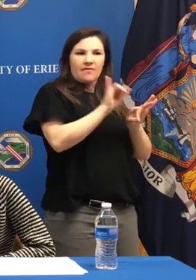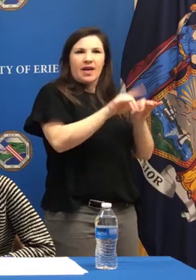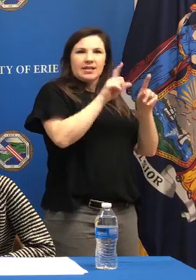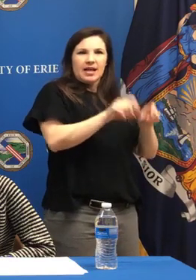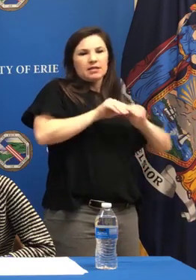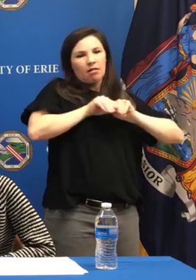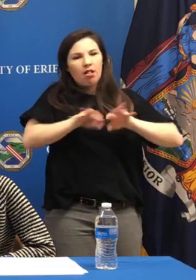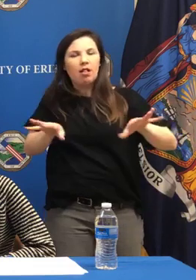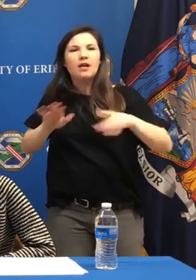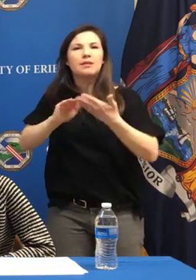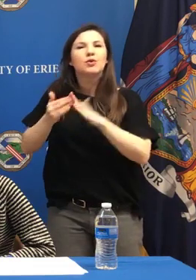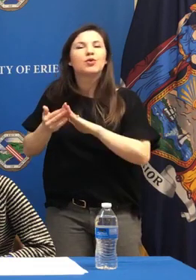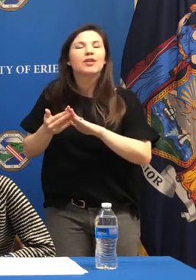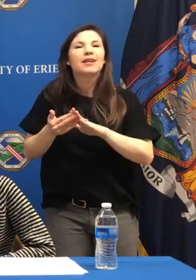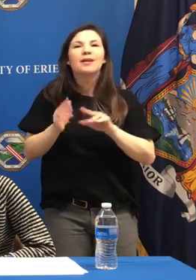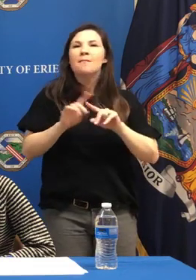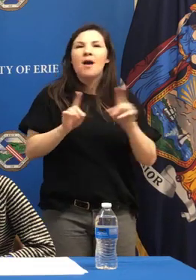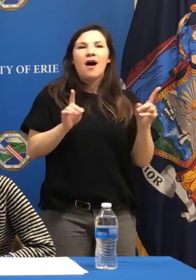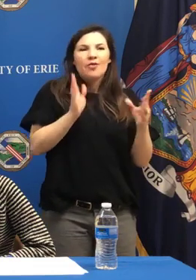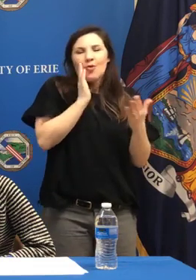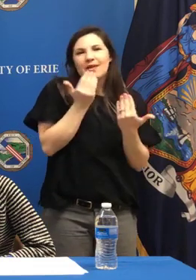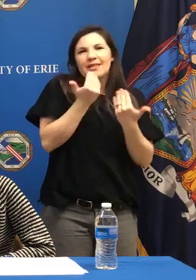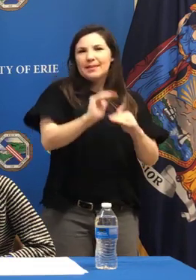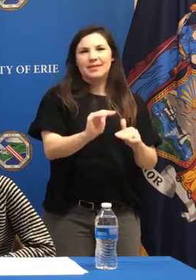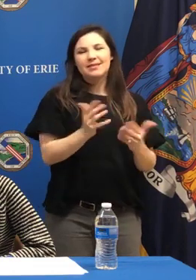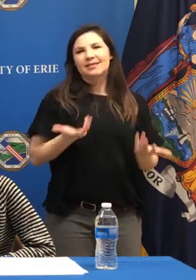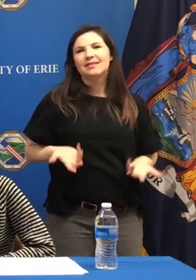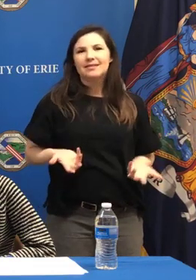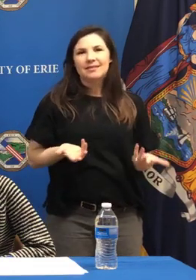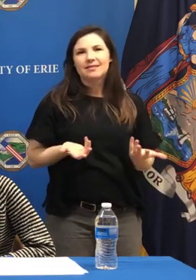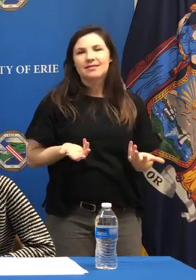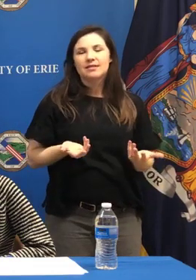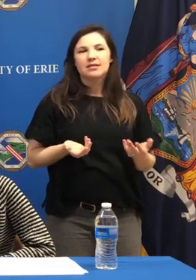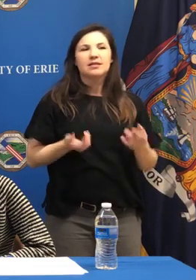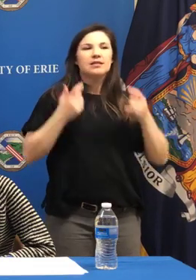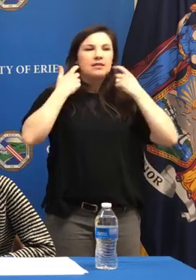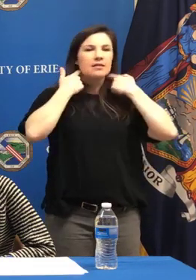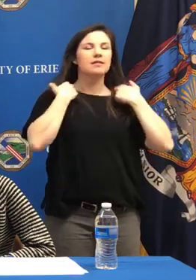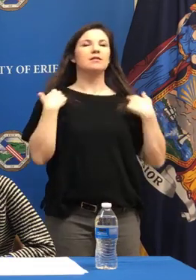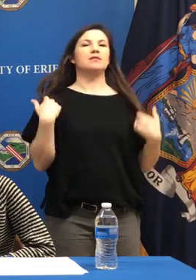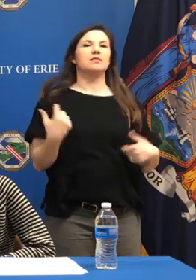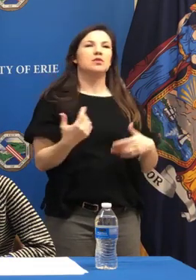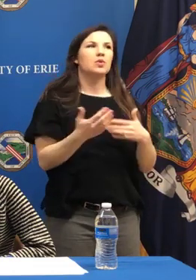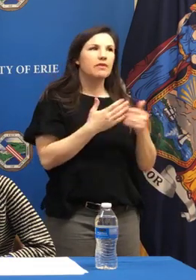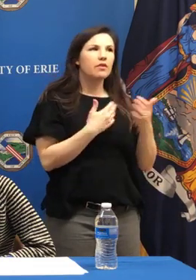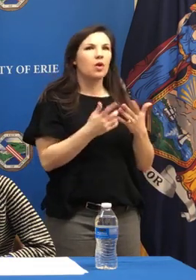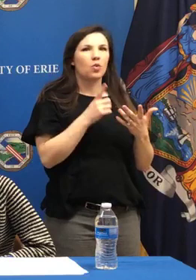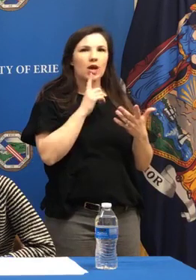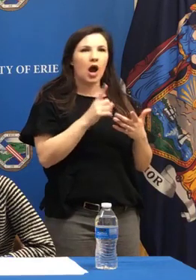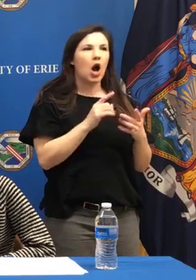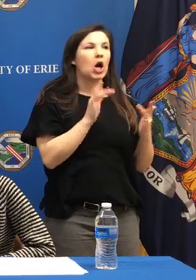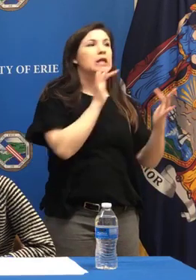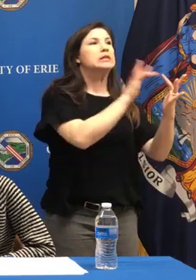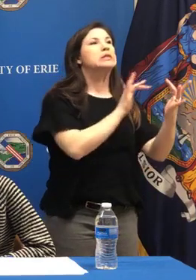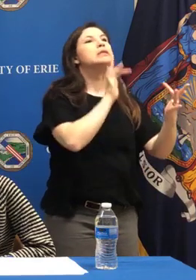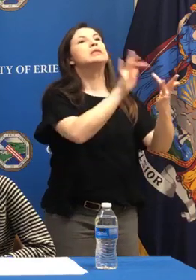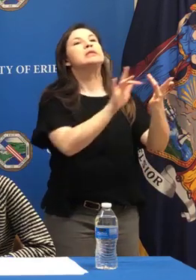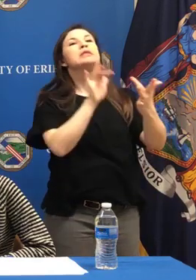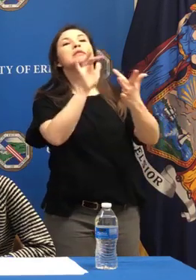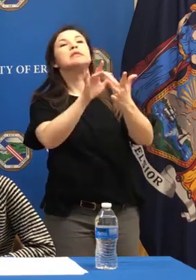community, but they're finding out that there's going to be limitations on it. So even though we're working all of the resources